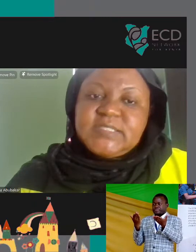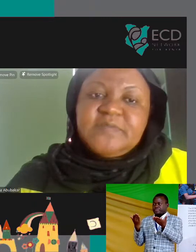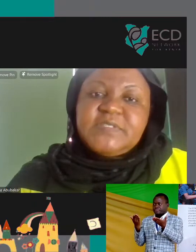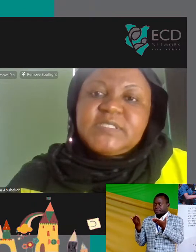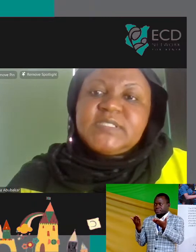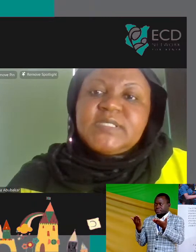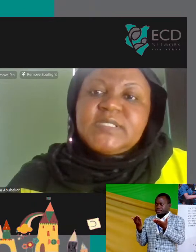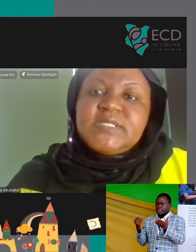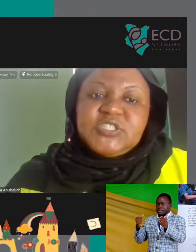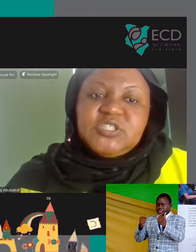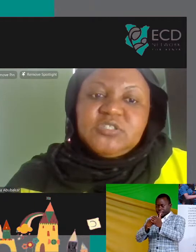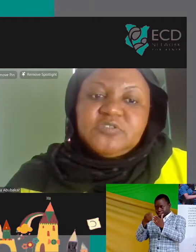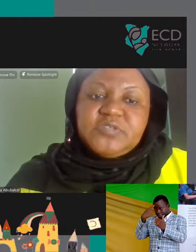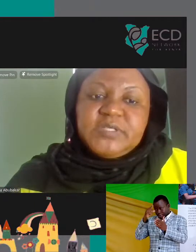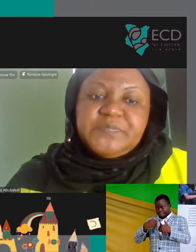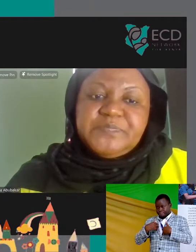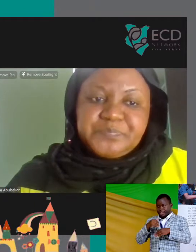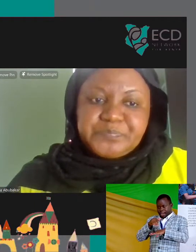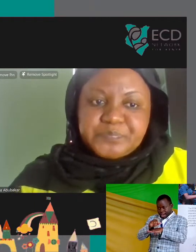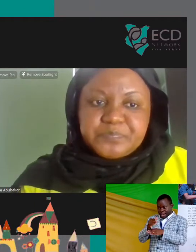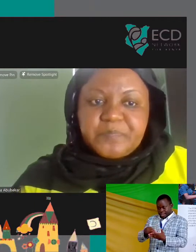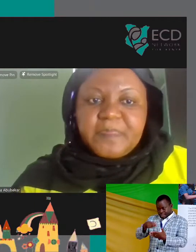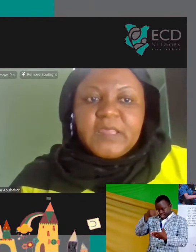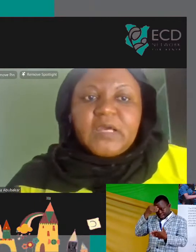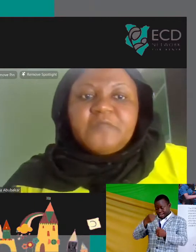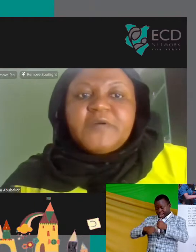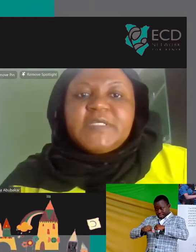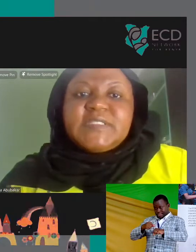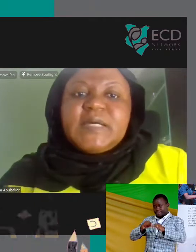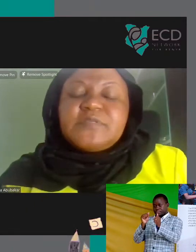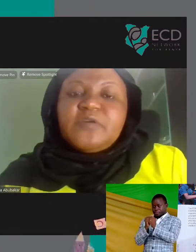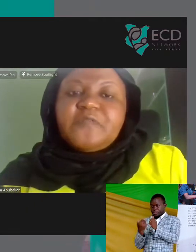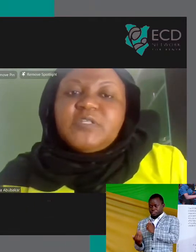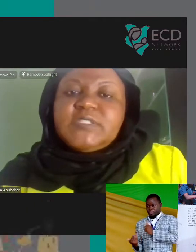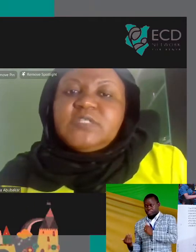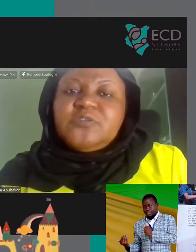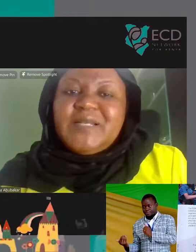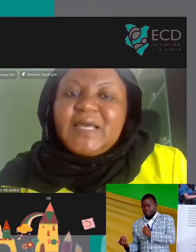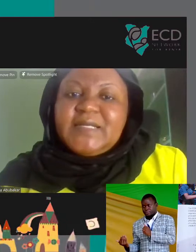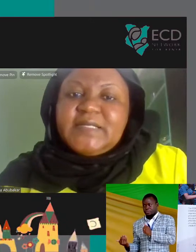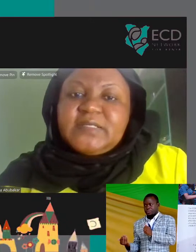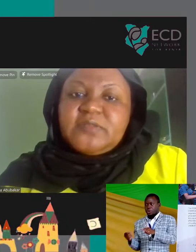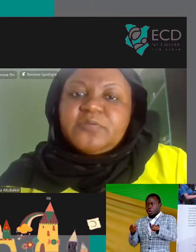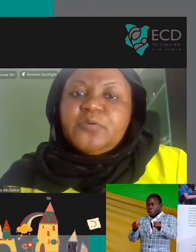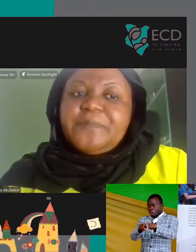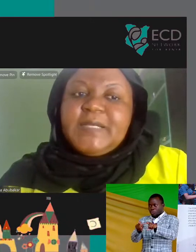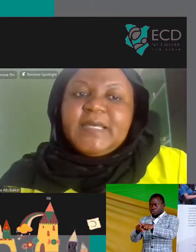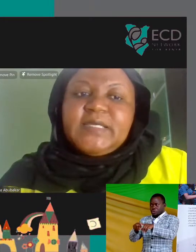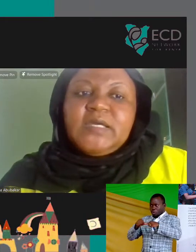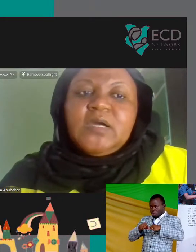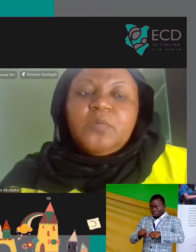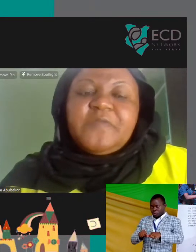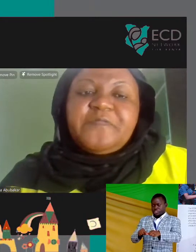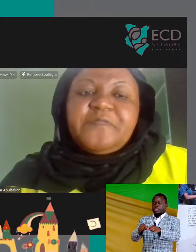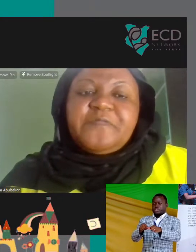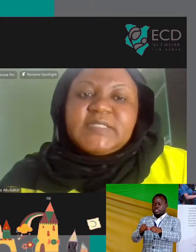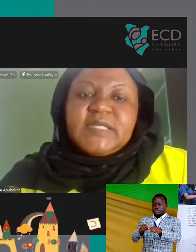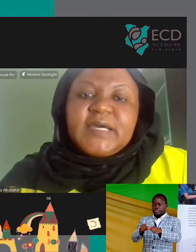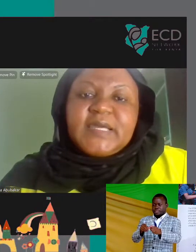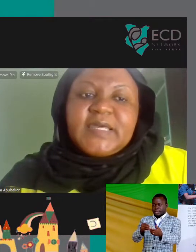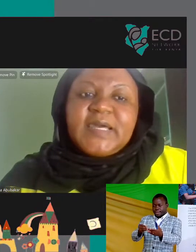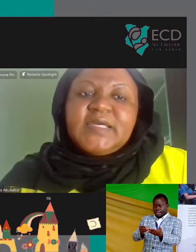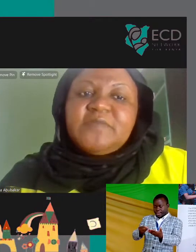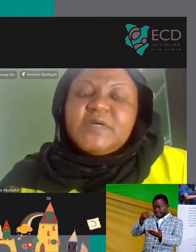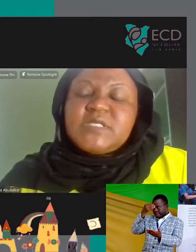learning activities with their children. In terms of continued learning through play, we found